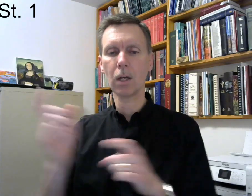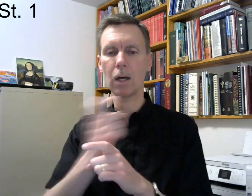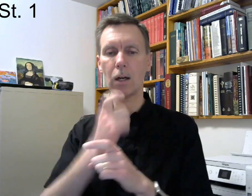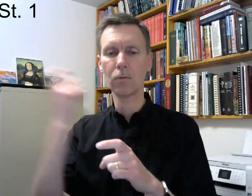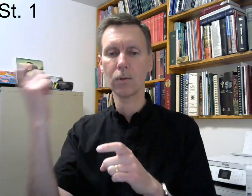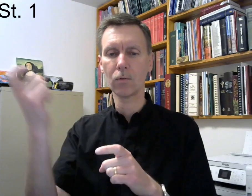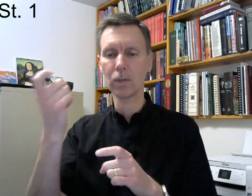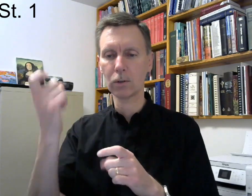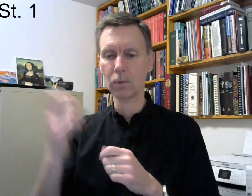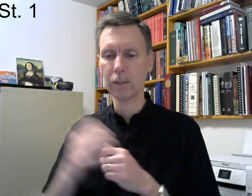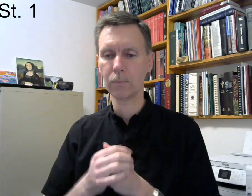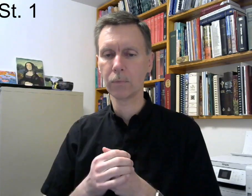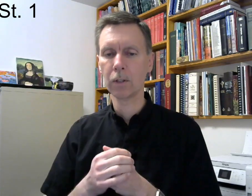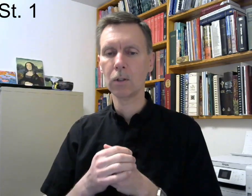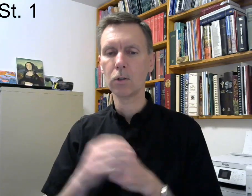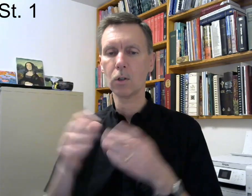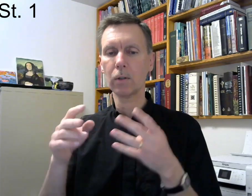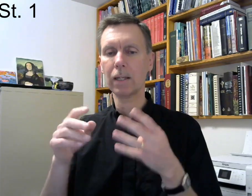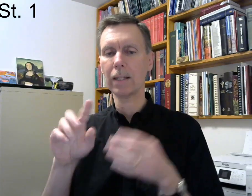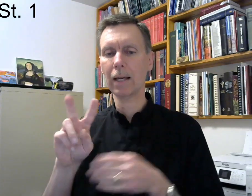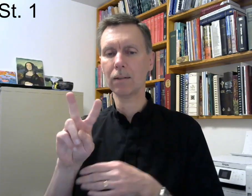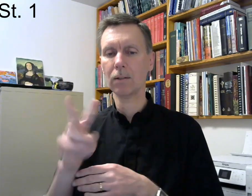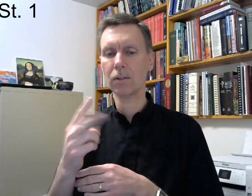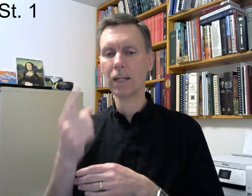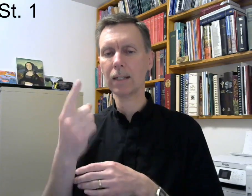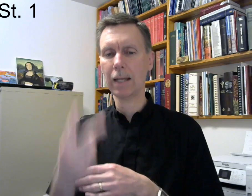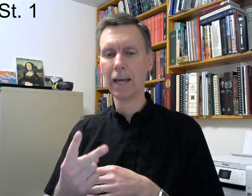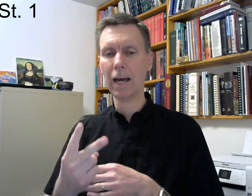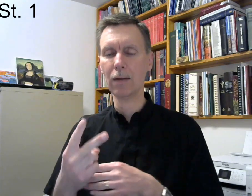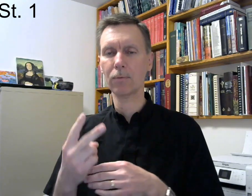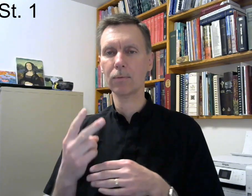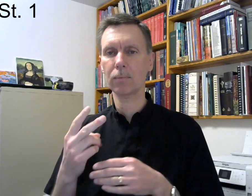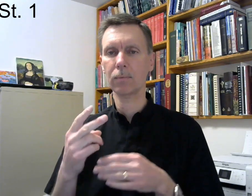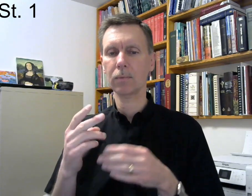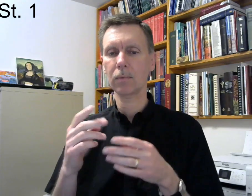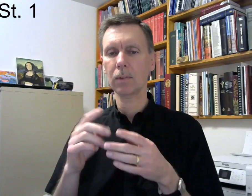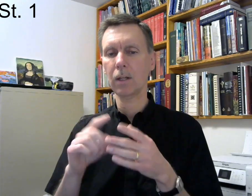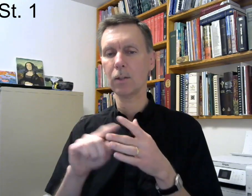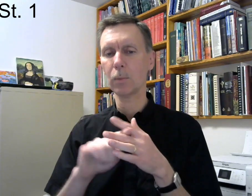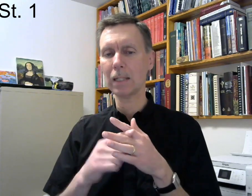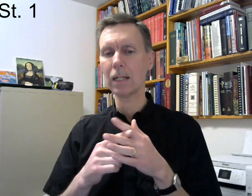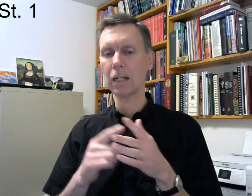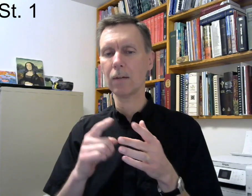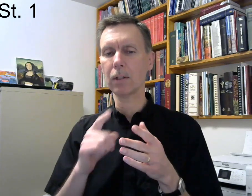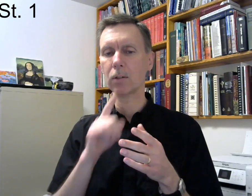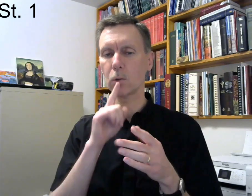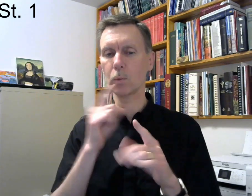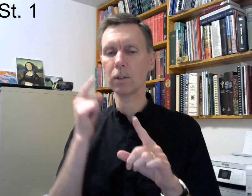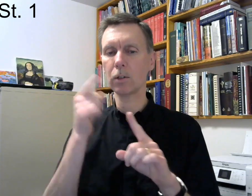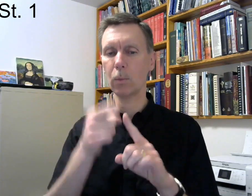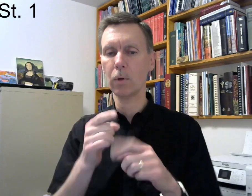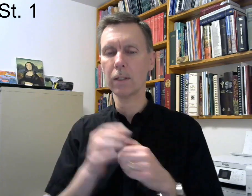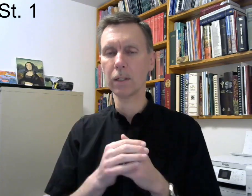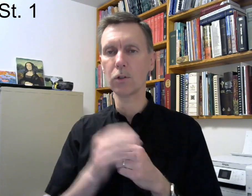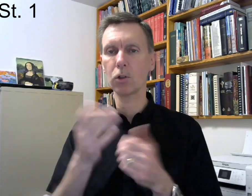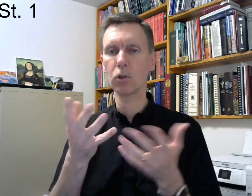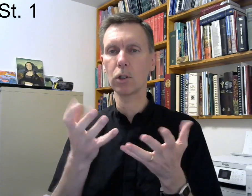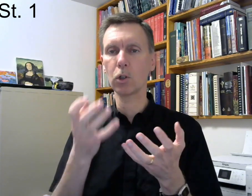of victory. So in that second half, the beginning of it, really the point is that you want